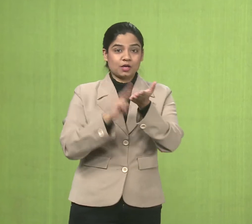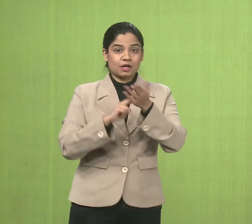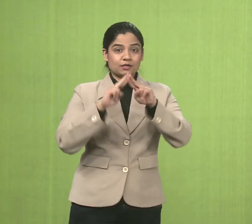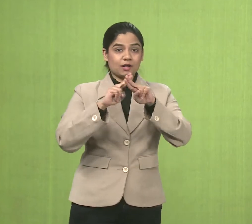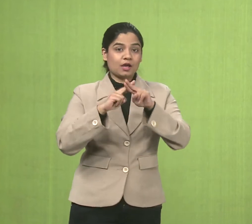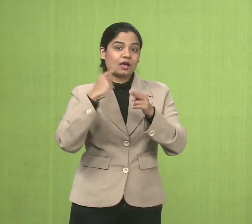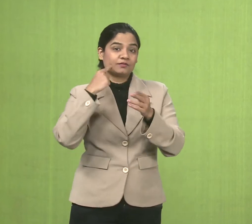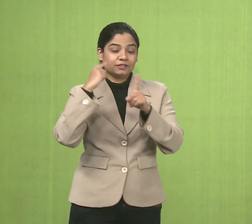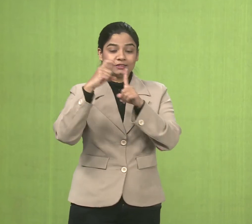Self-confidence.